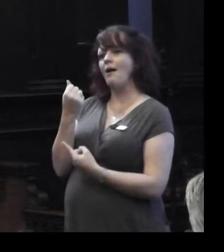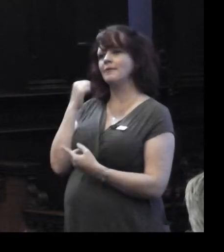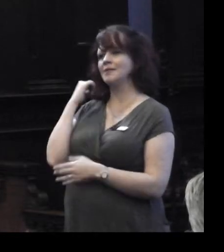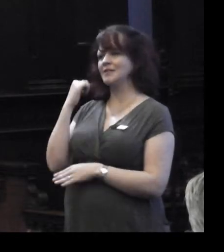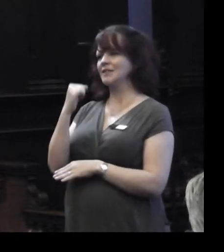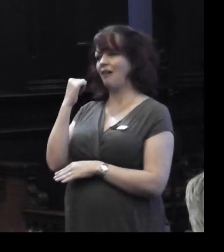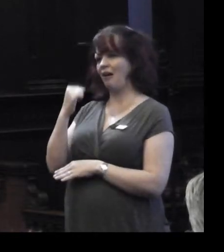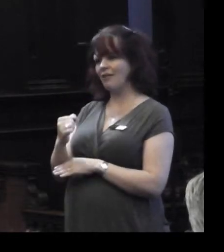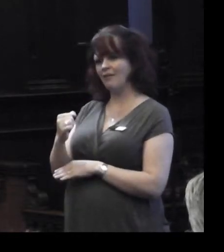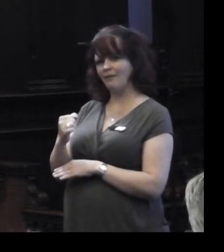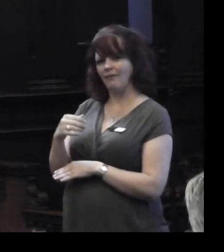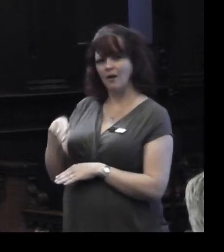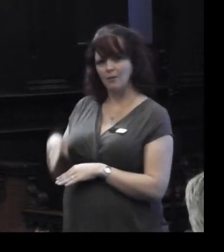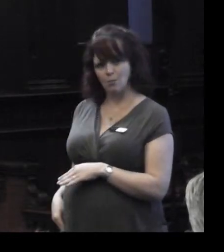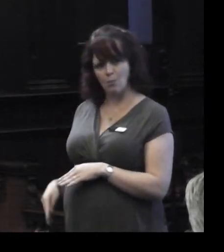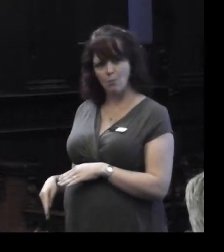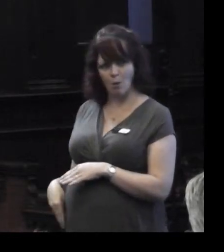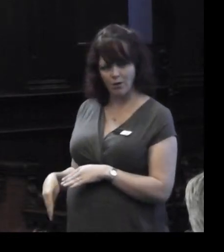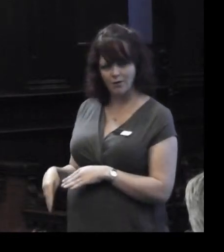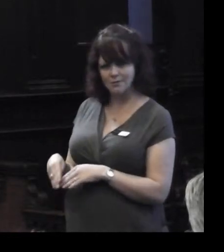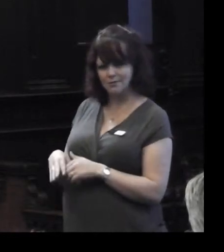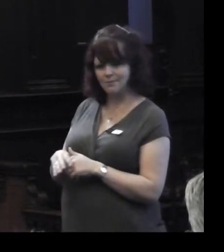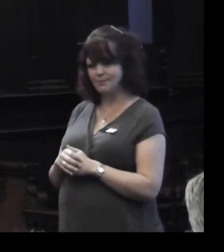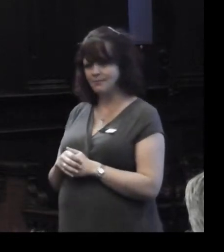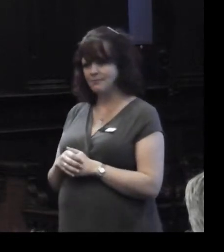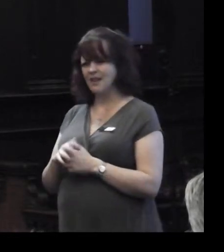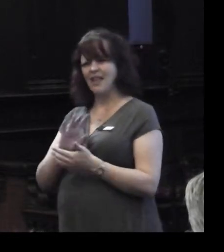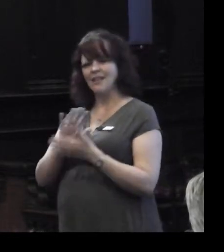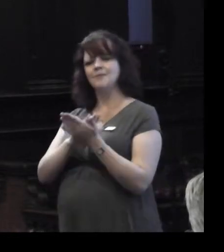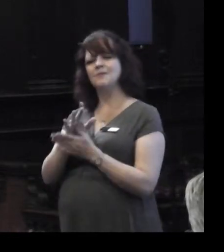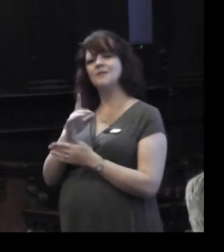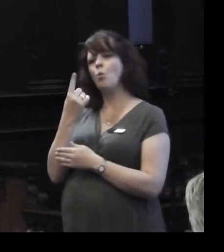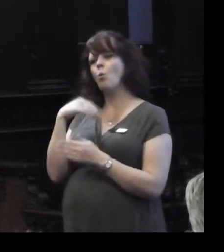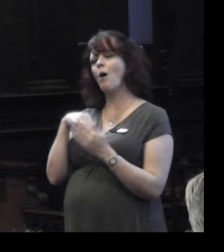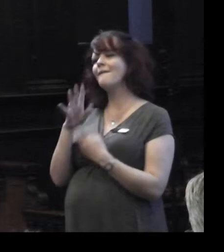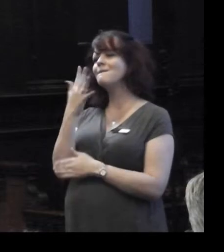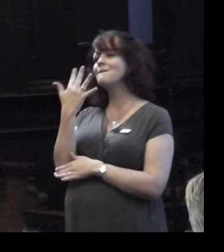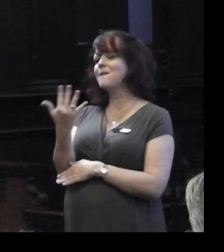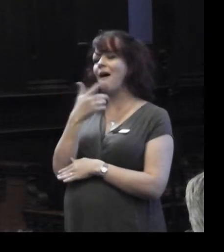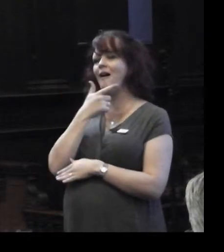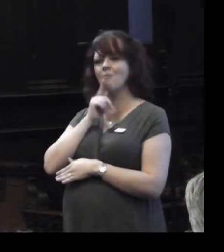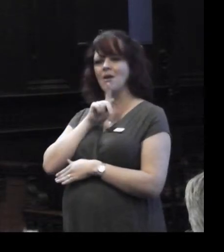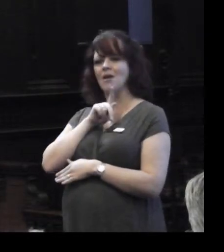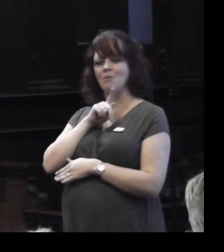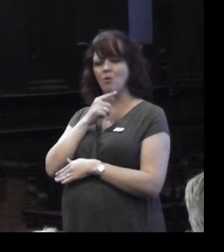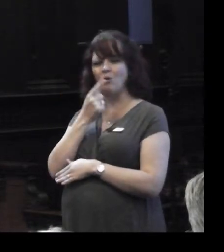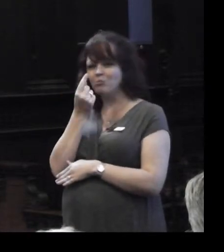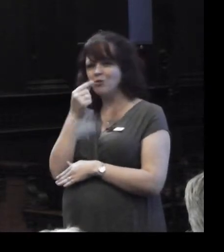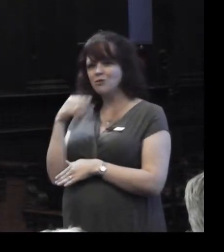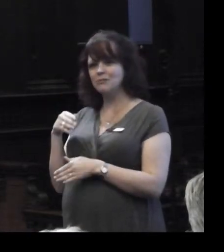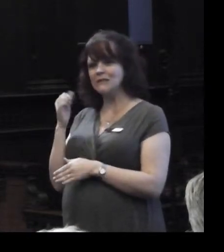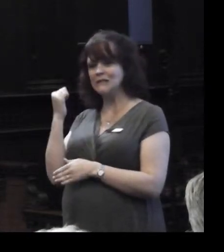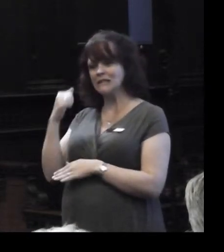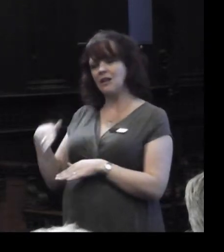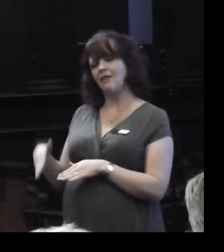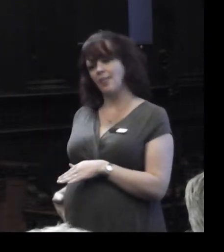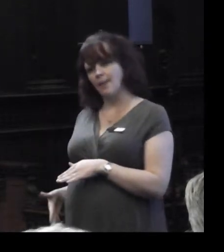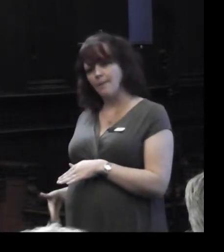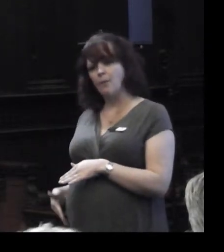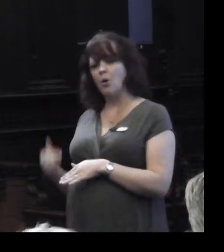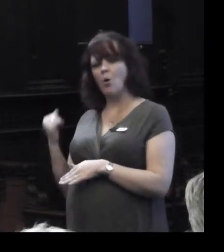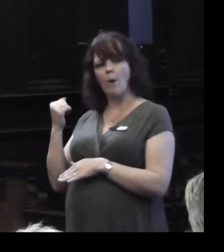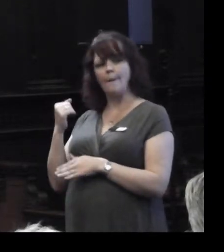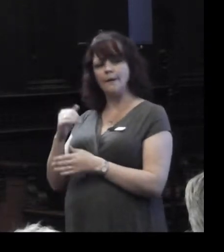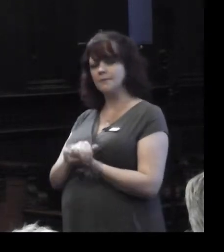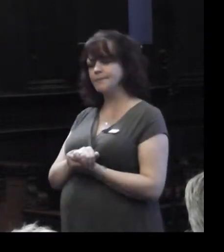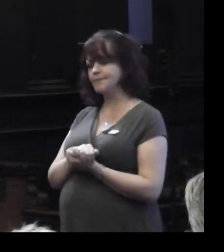basis. This has indicated that potentially 1 in 5 young people on the streets could be armed.